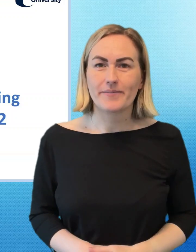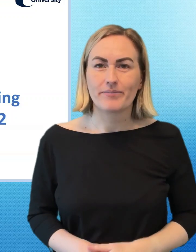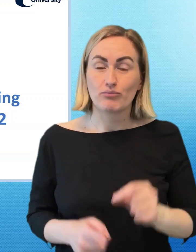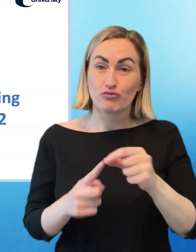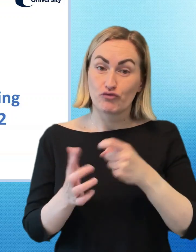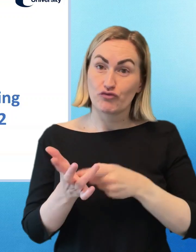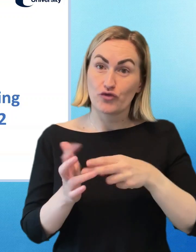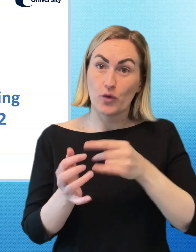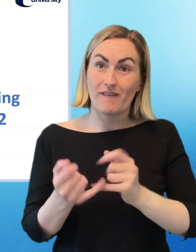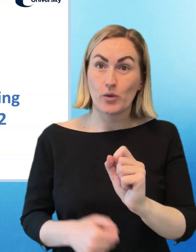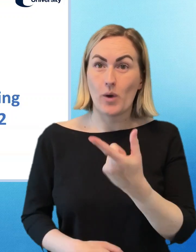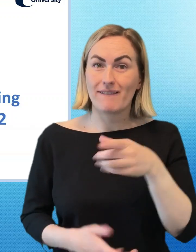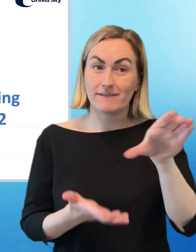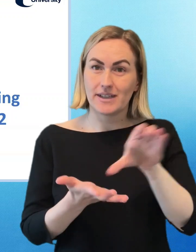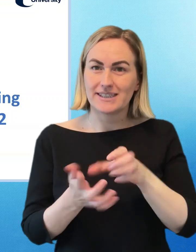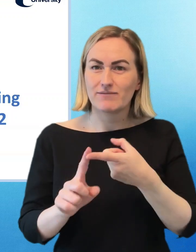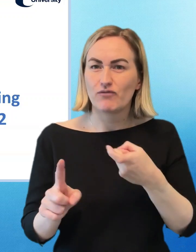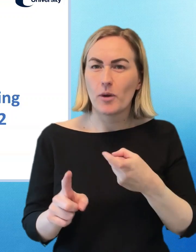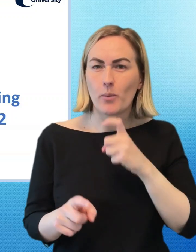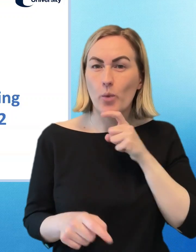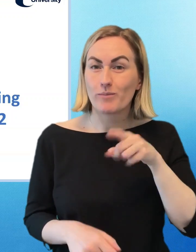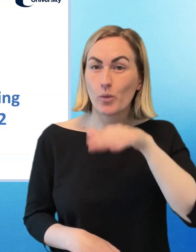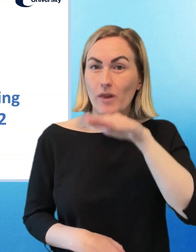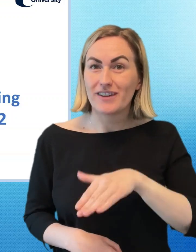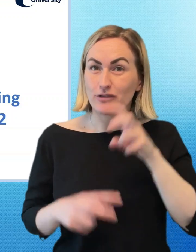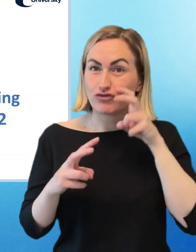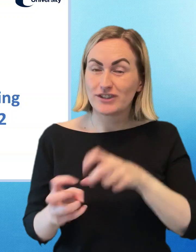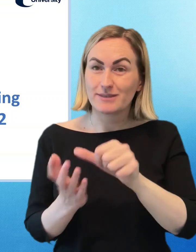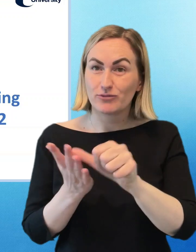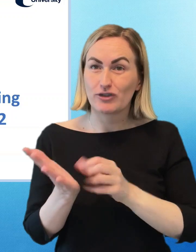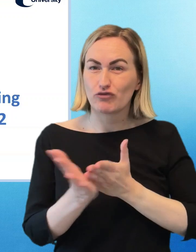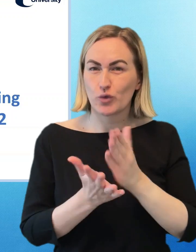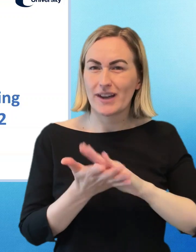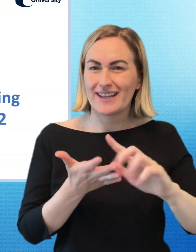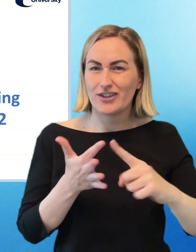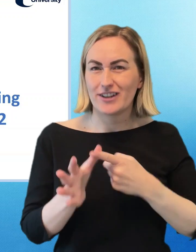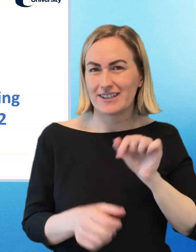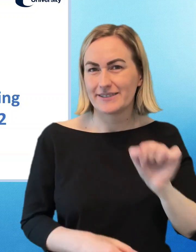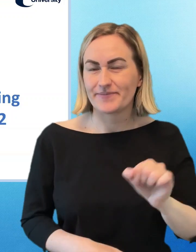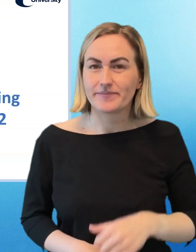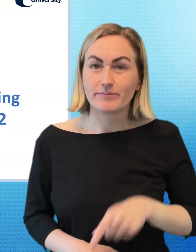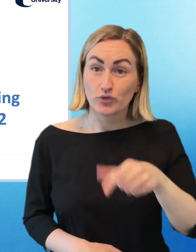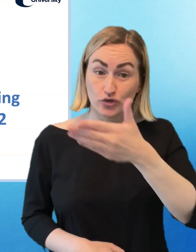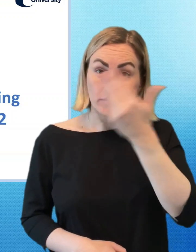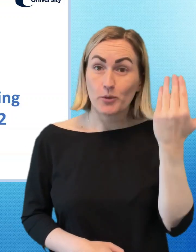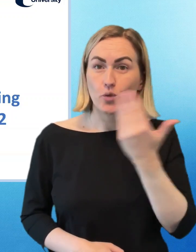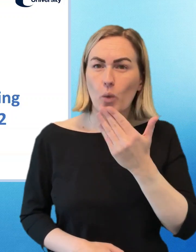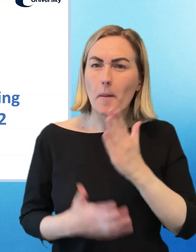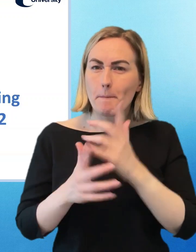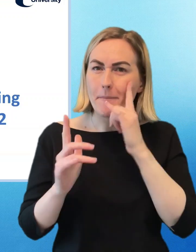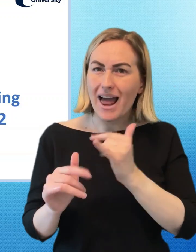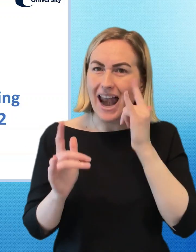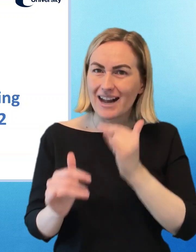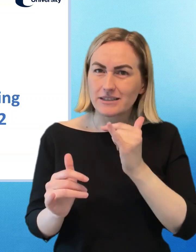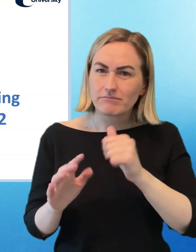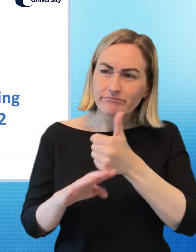PROFESS 12 is a North-South research programme funded project through the HEA. And the idea behind the summer school was